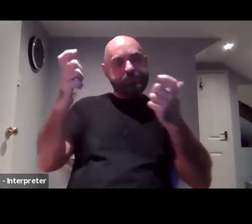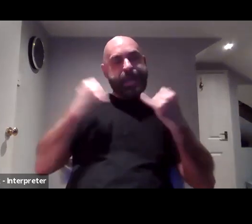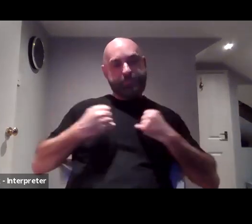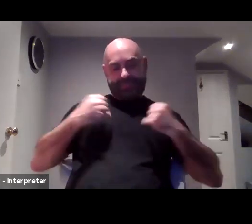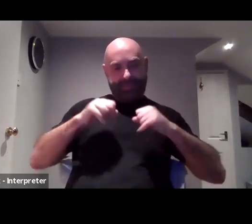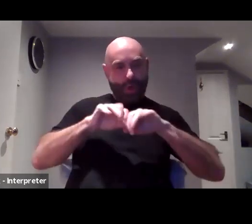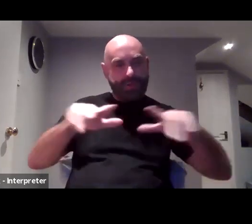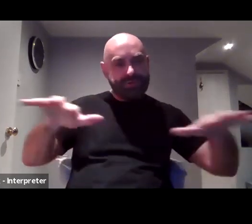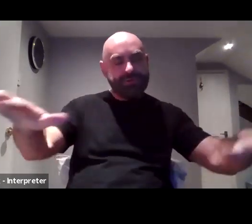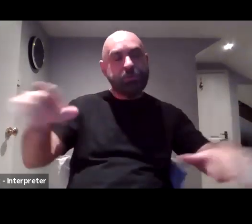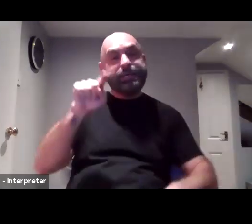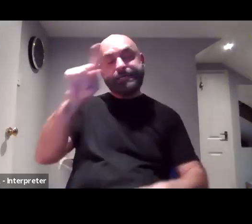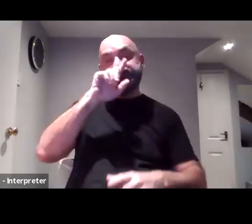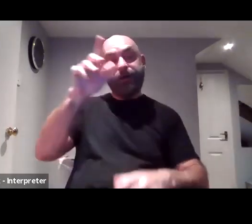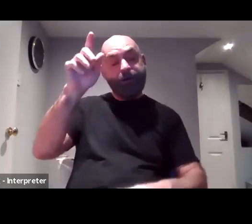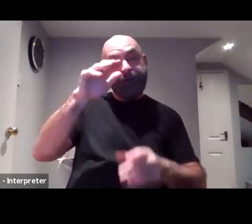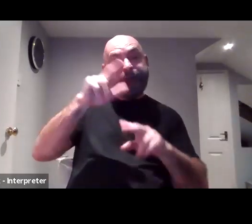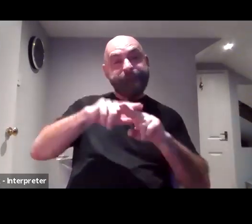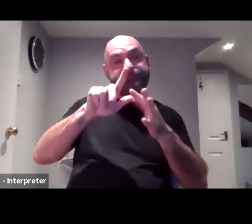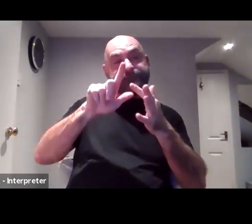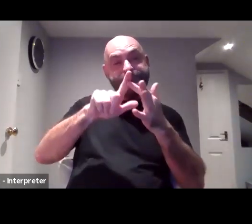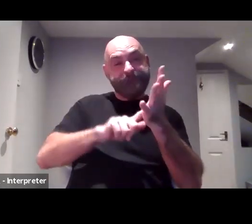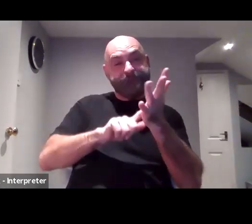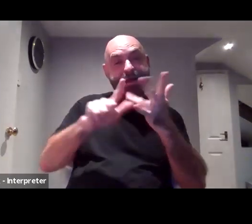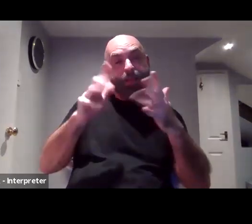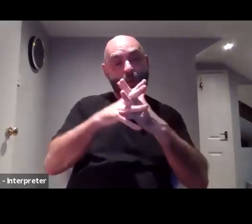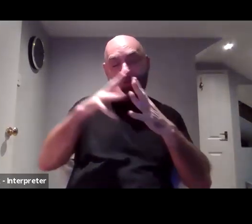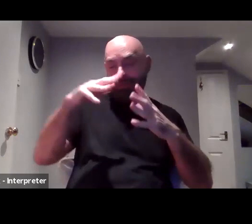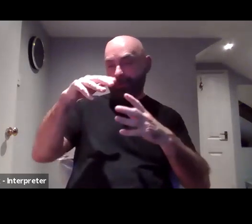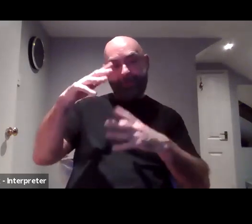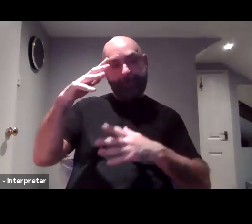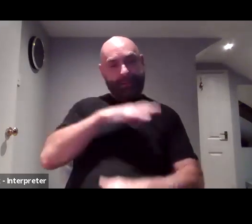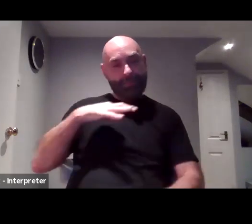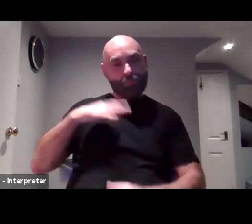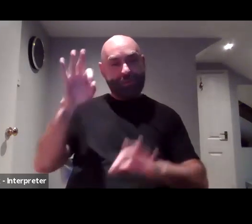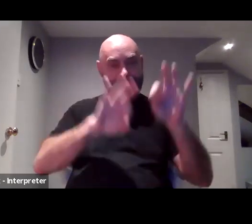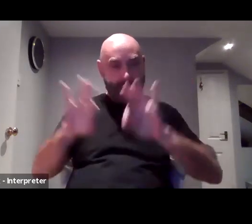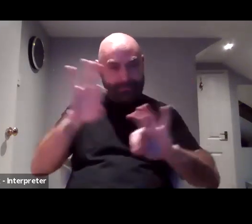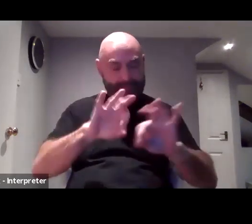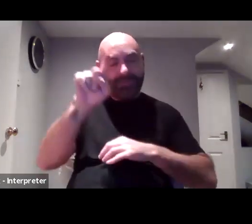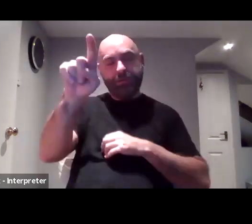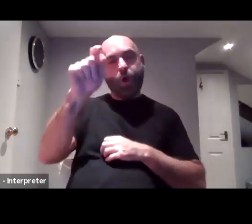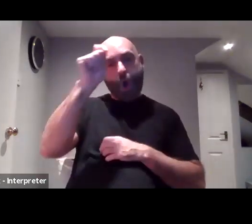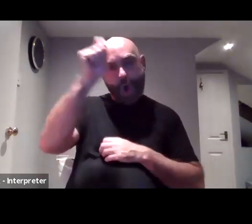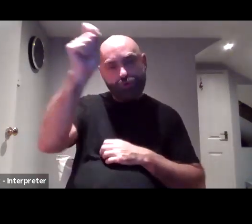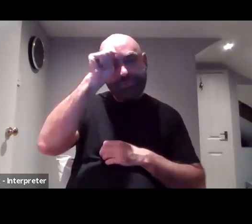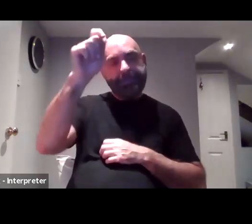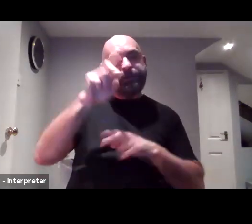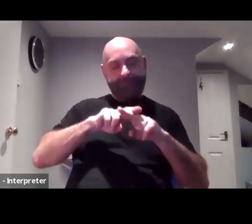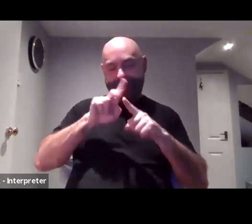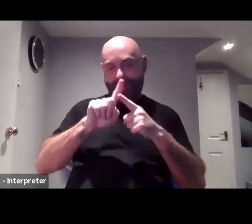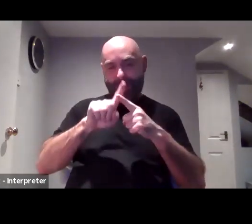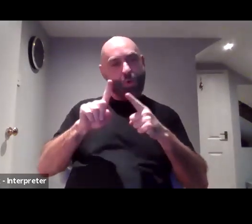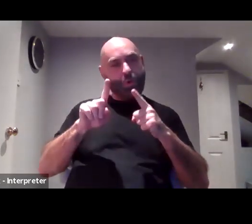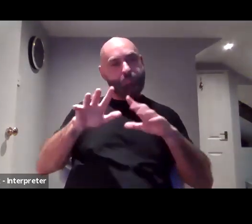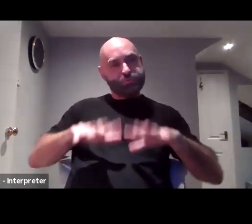a fellow of the Academy of Medical Sciences, an honorary fellow of the British